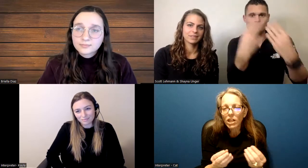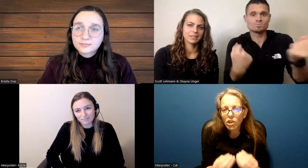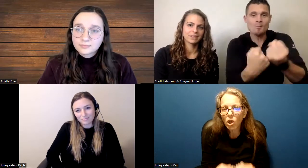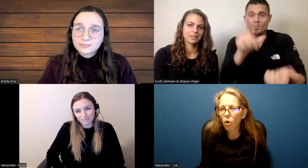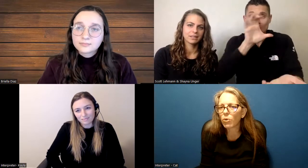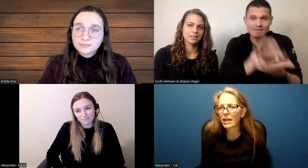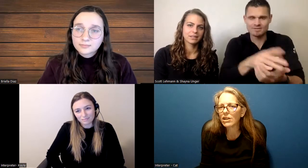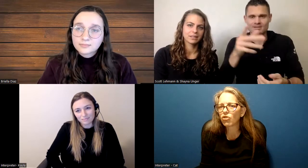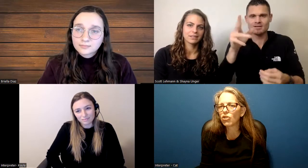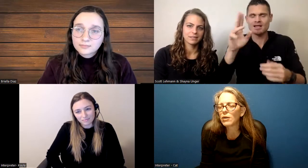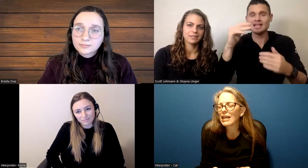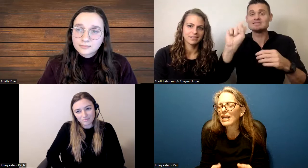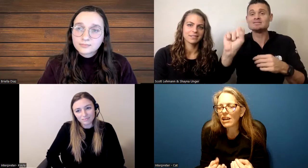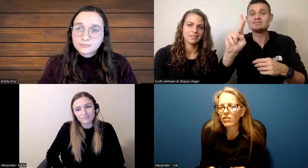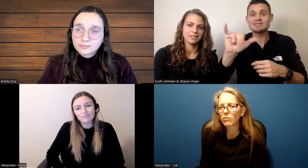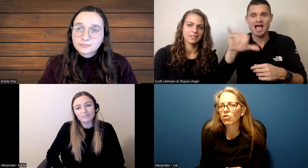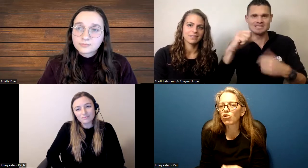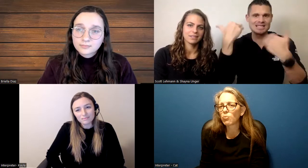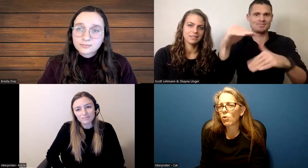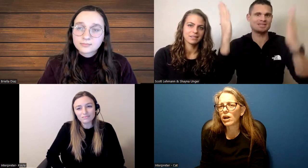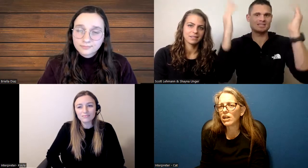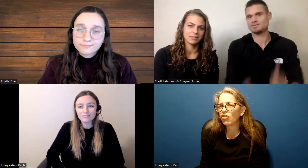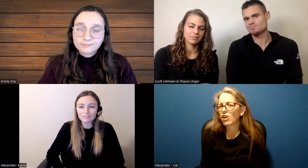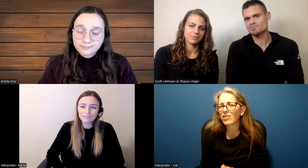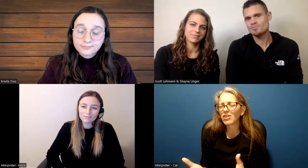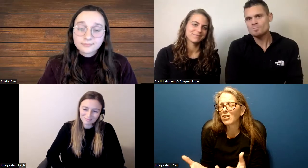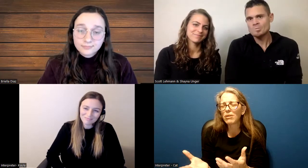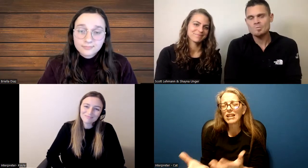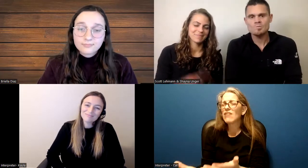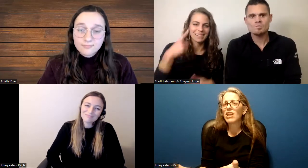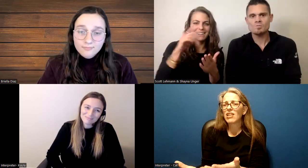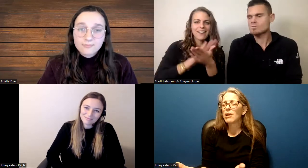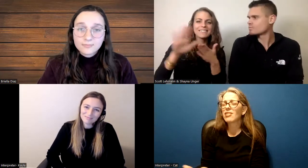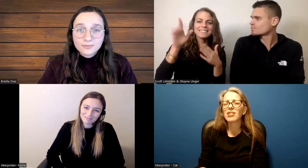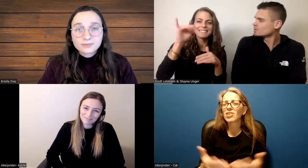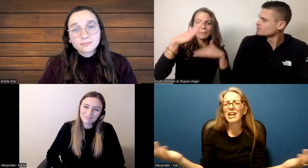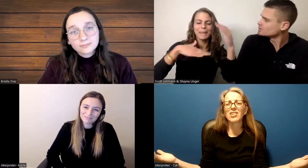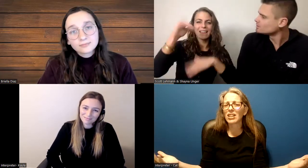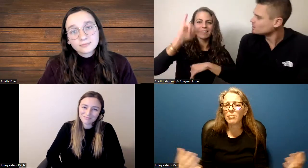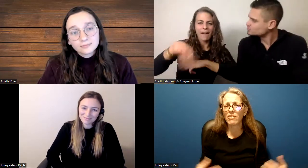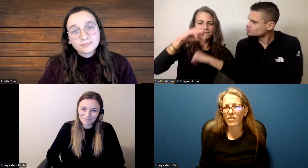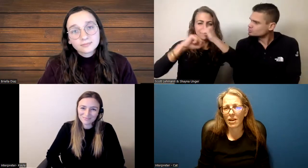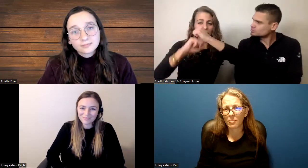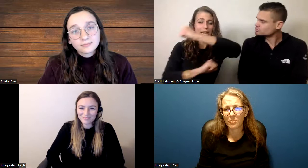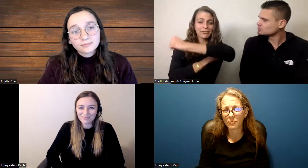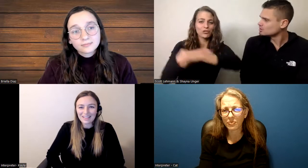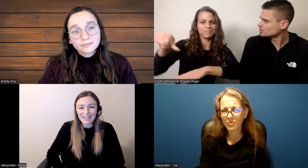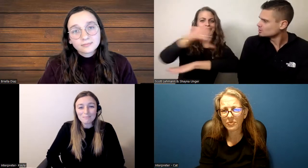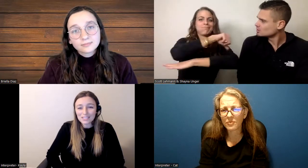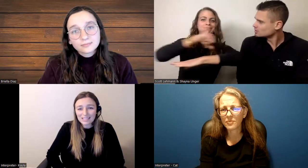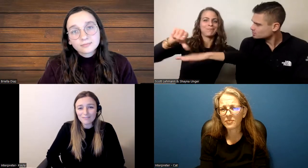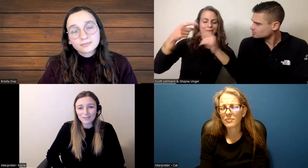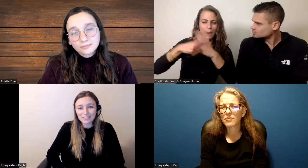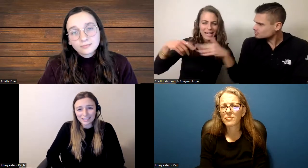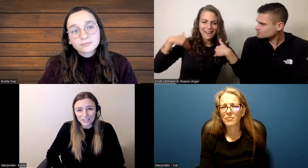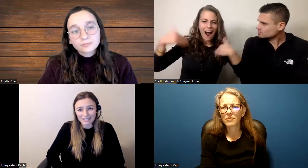know, really the whole point is give them your support and just believing in them, and then the sky's the limit for them. And